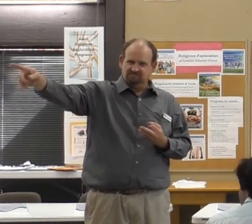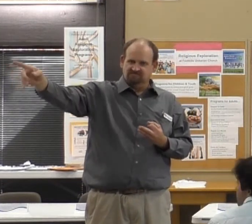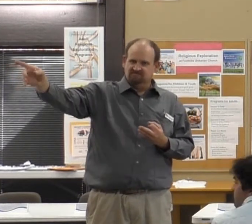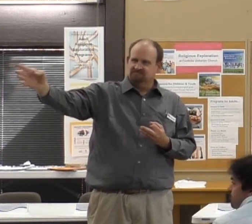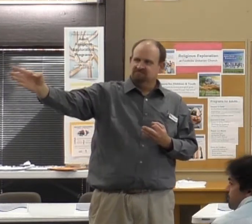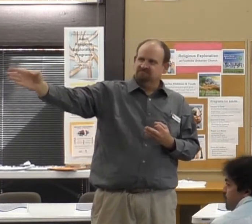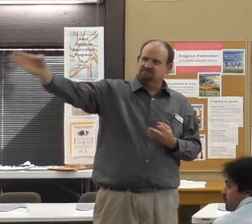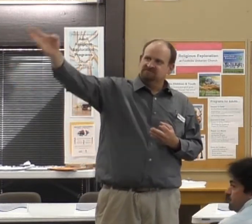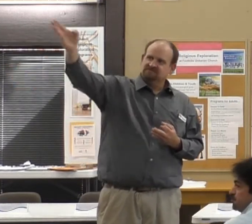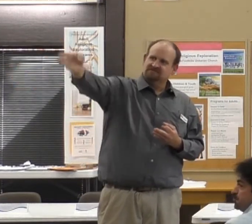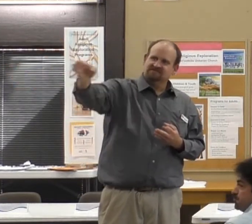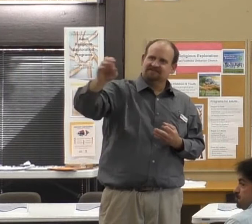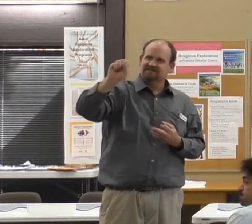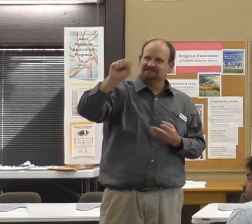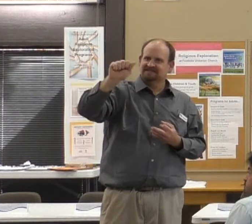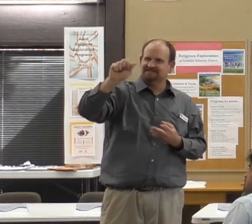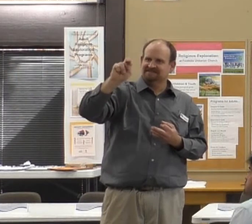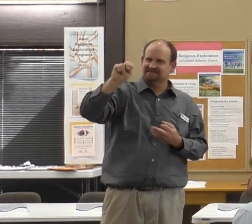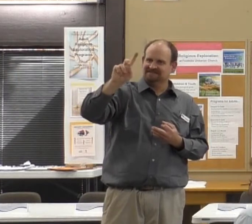Cynthia Montgomery.